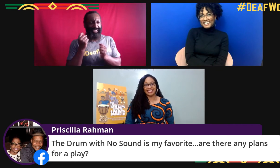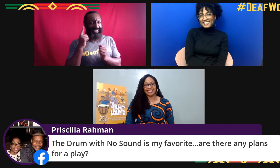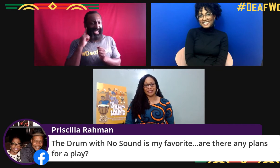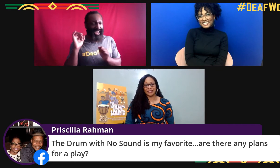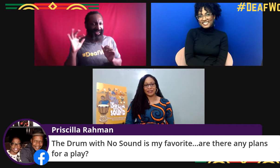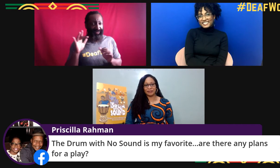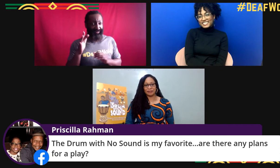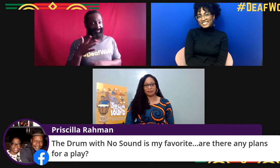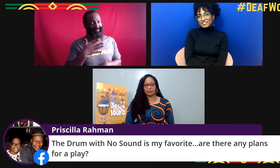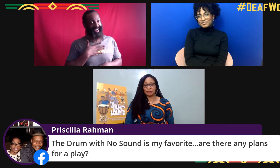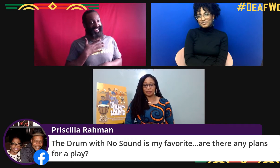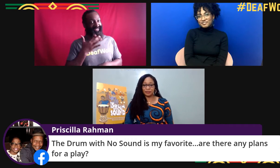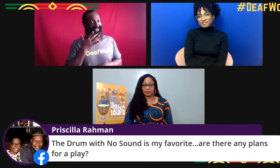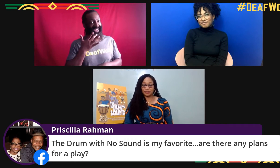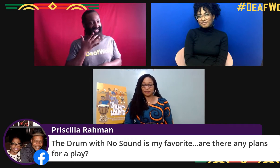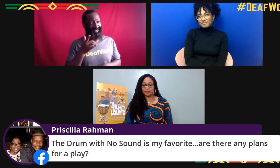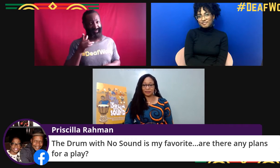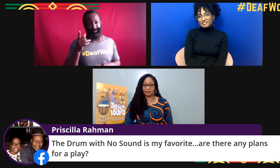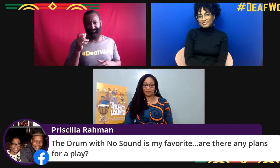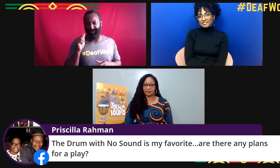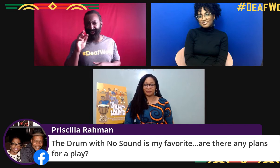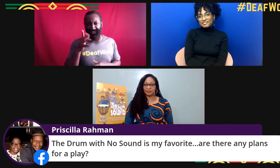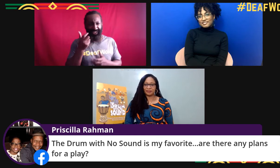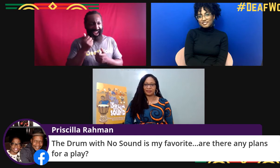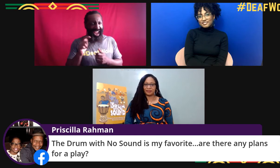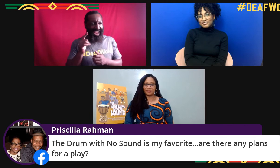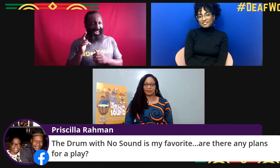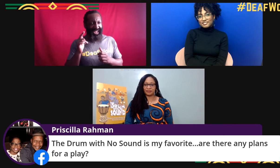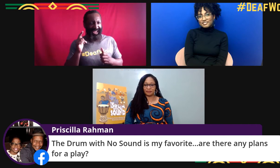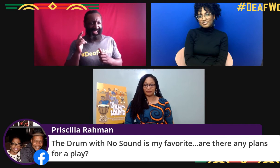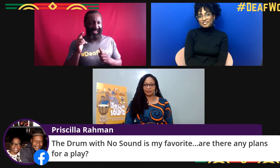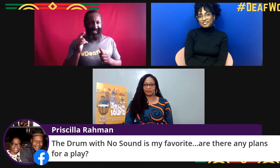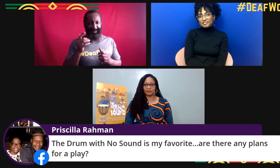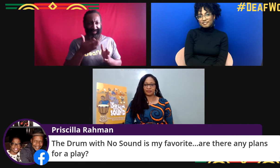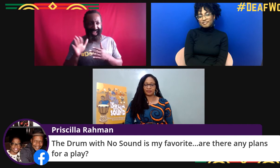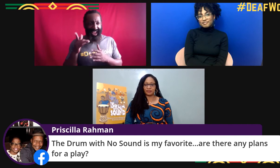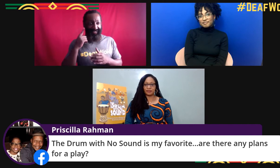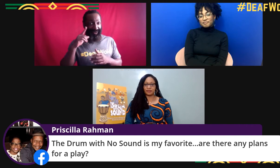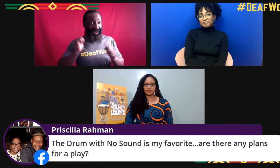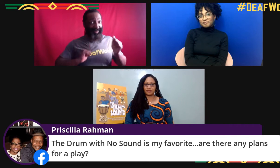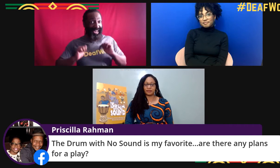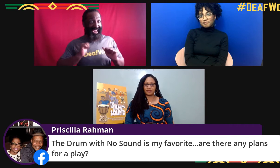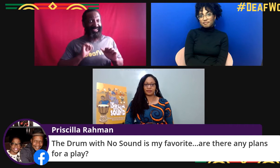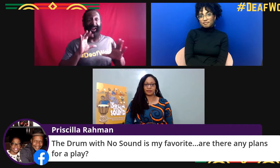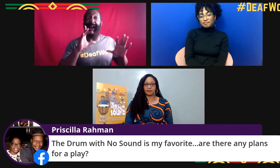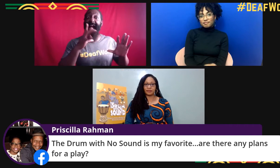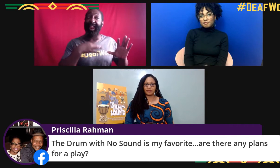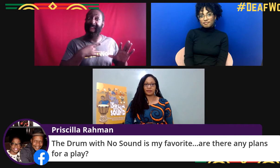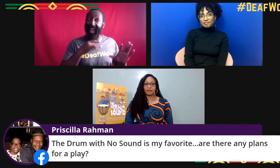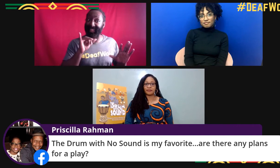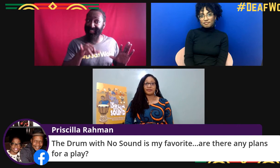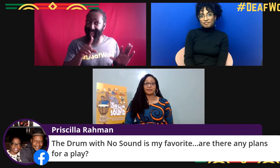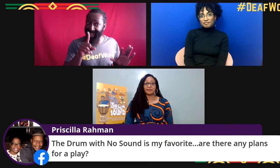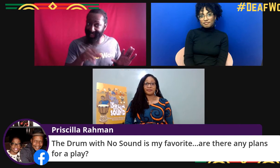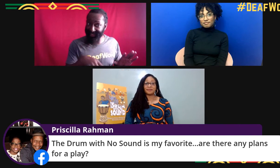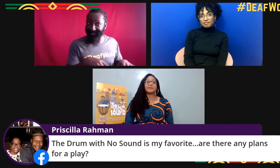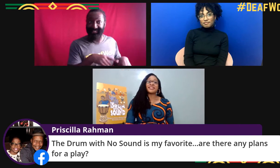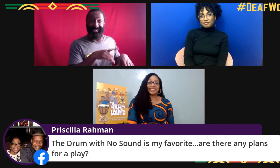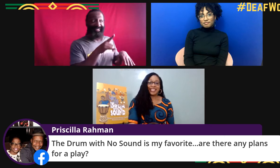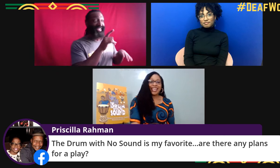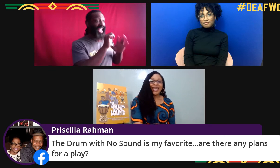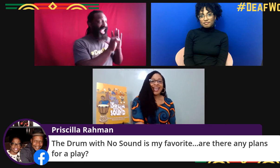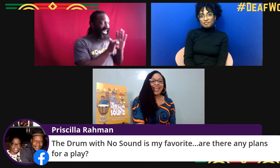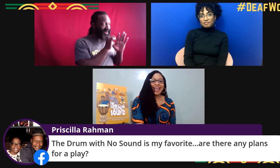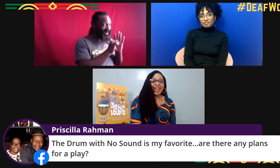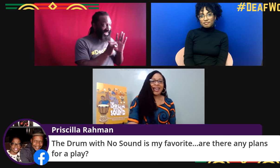So the question, the drum with no sound, is my favorite. Are there any plans for a play?